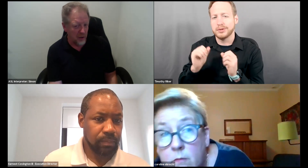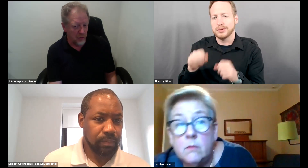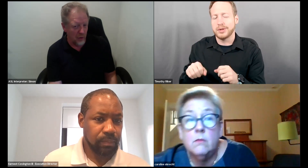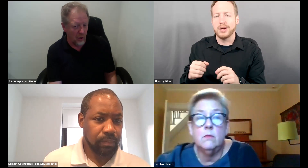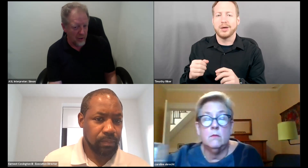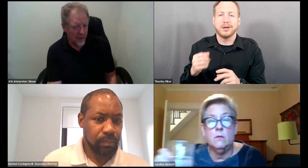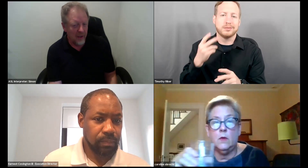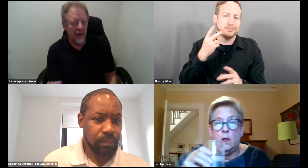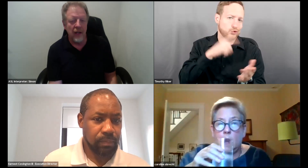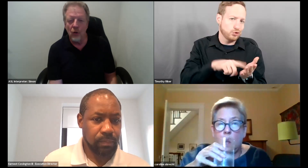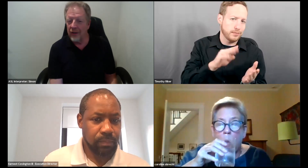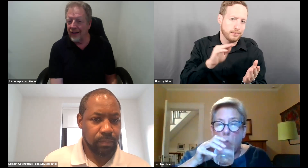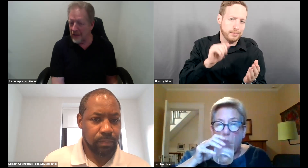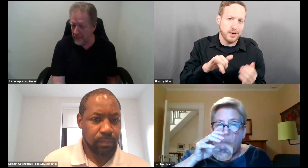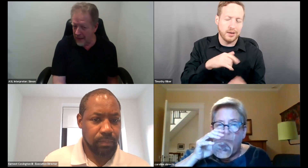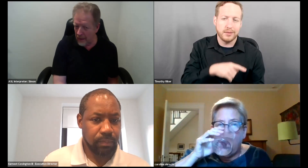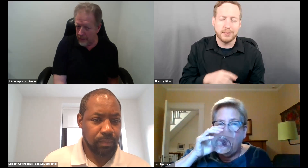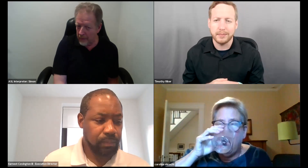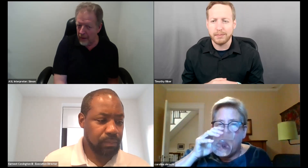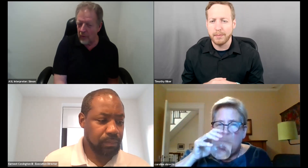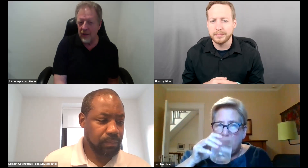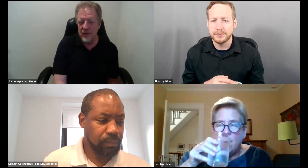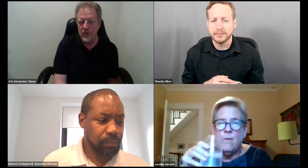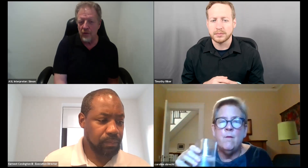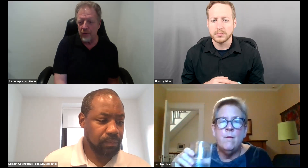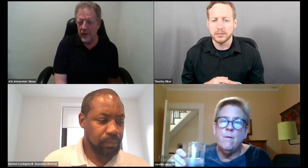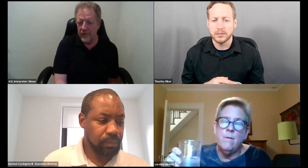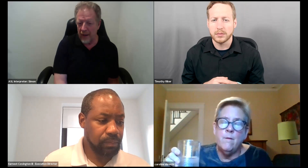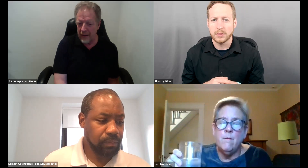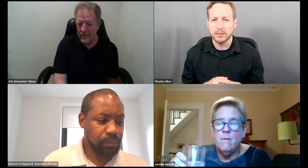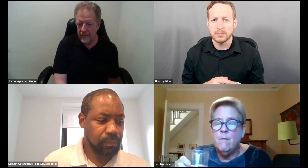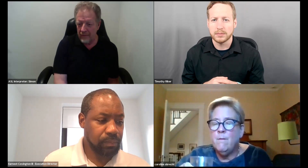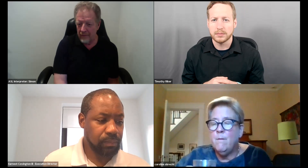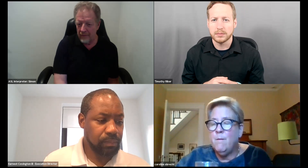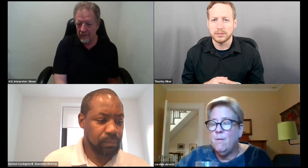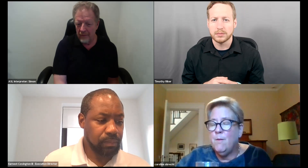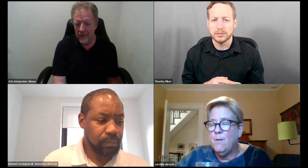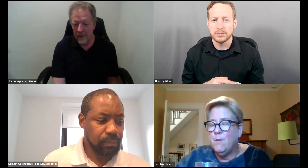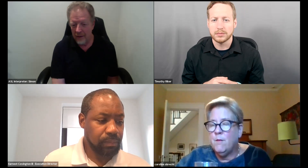mentioned in June and August? And then during the next meeting, upcoming meeting, we can discuss the one for the month of May?